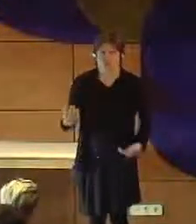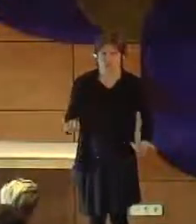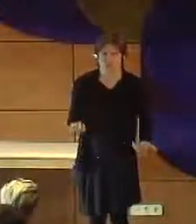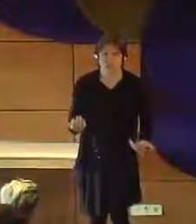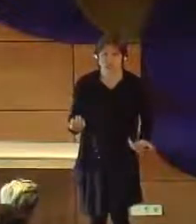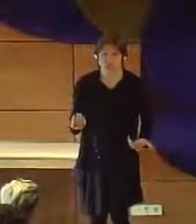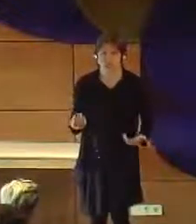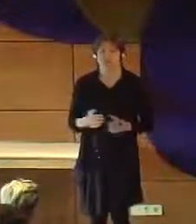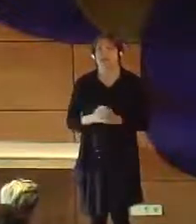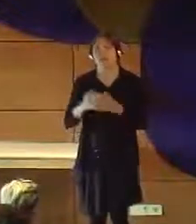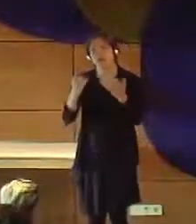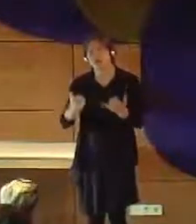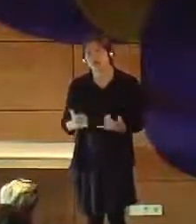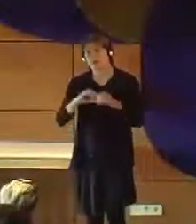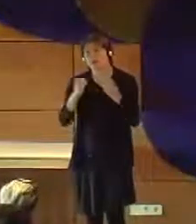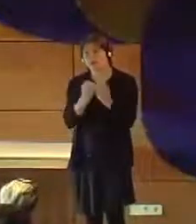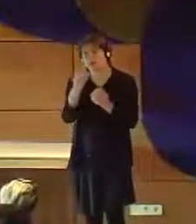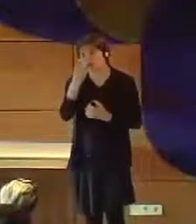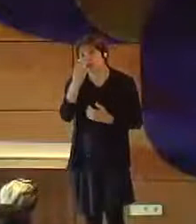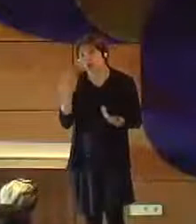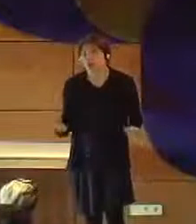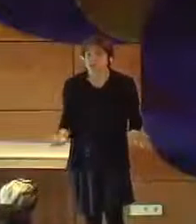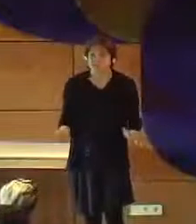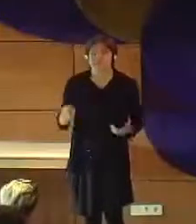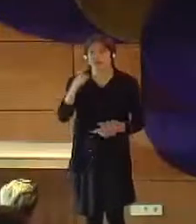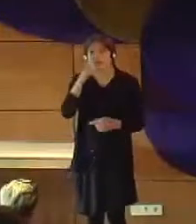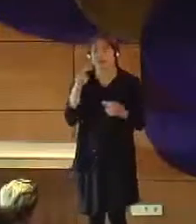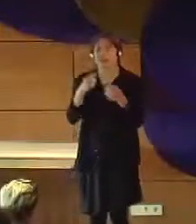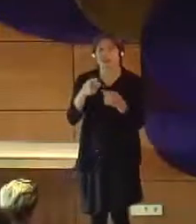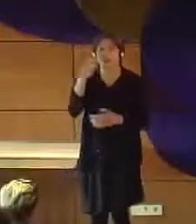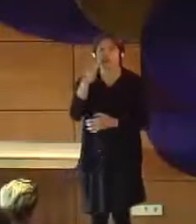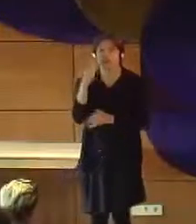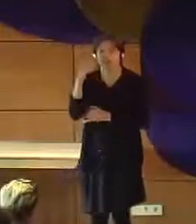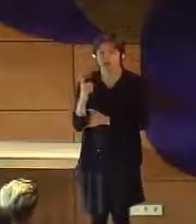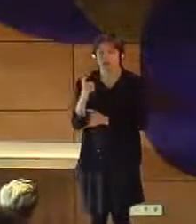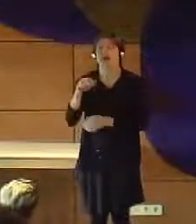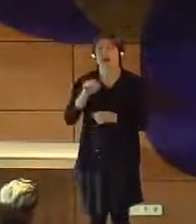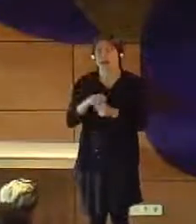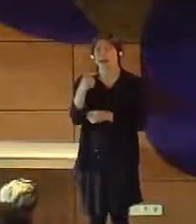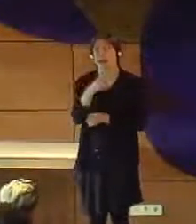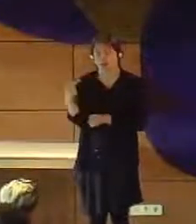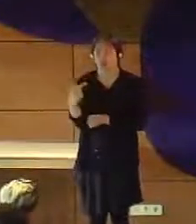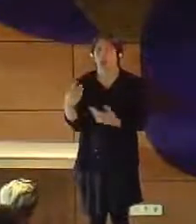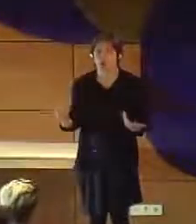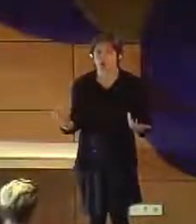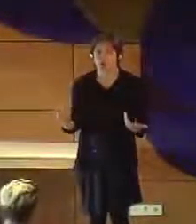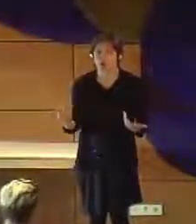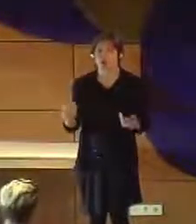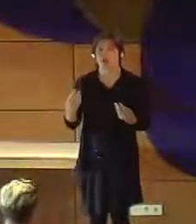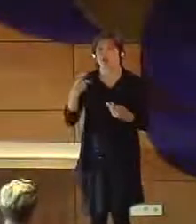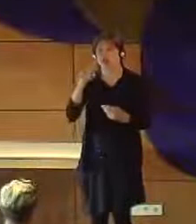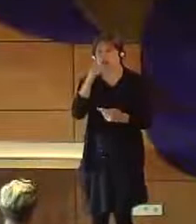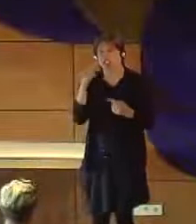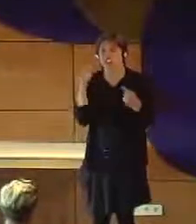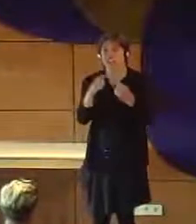go through puberty, then testosterone is fine. If you want to be looking at fertility, then you need HCG and HMG.